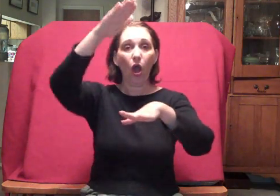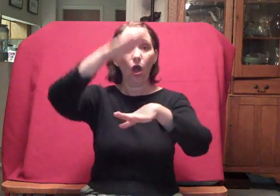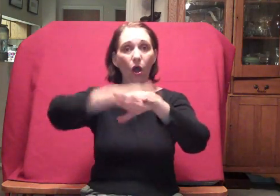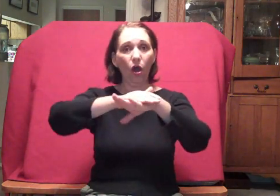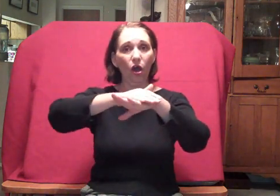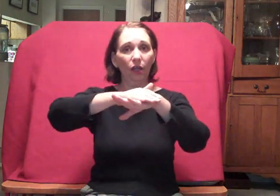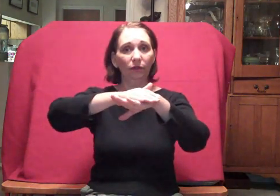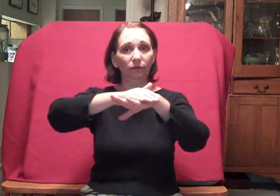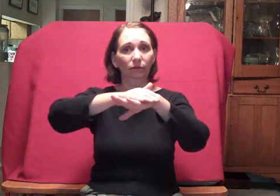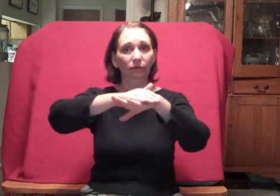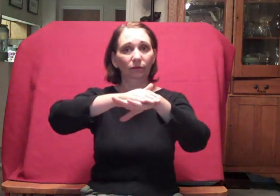On.